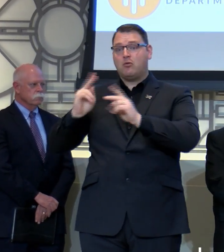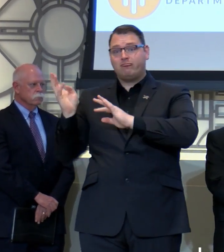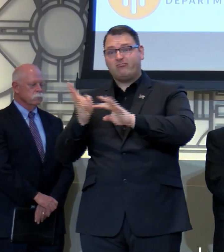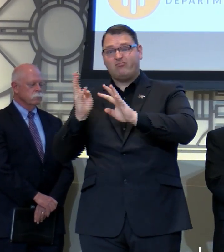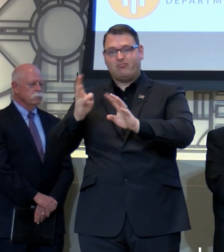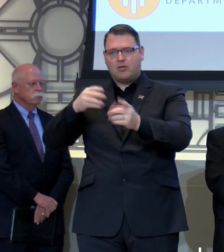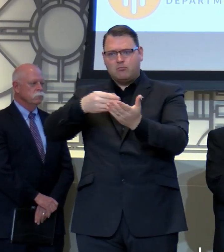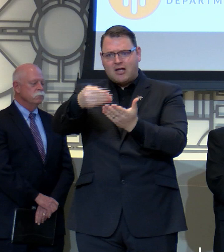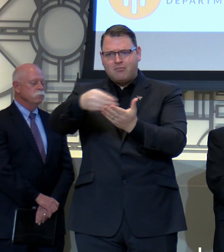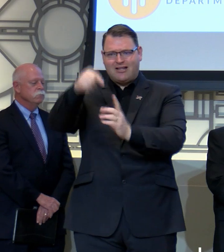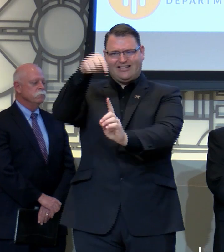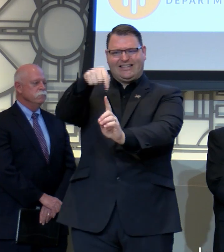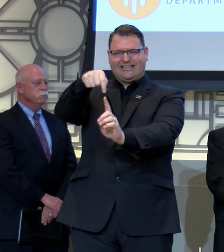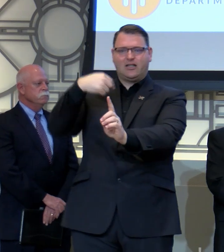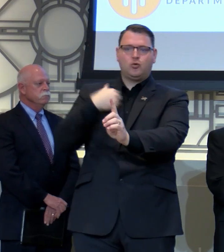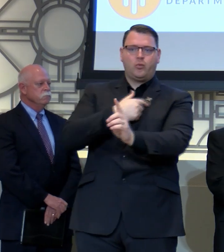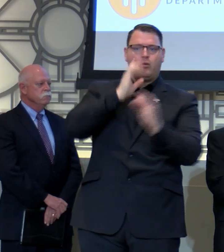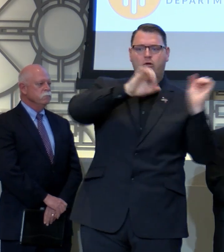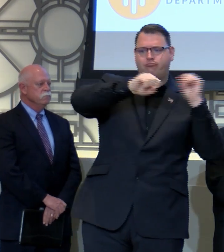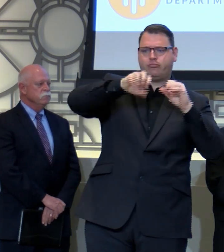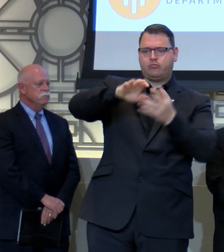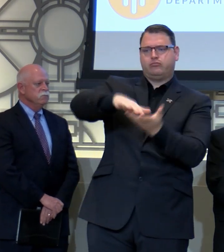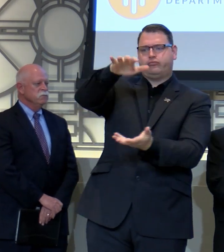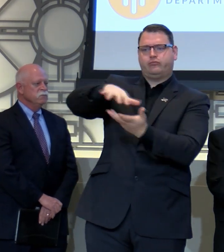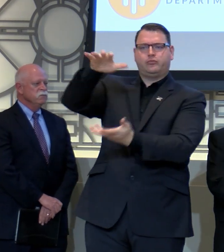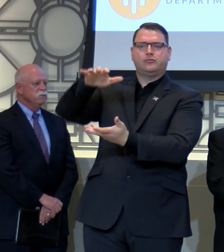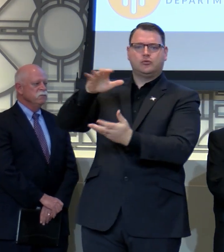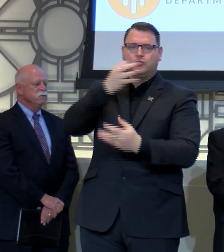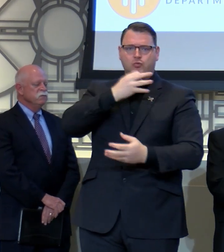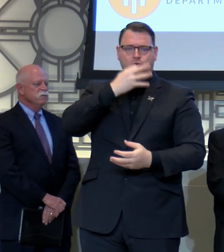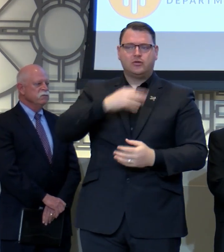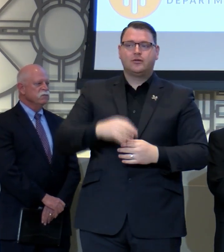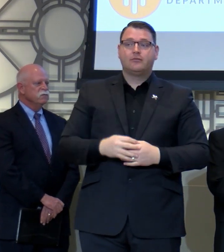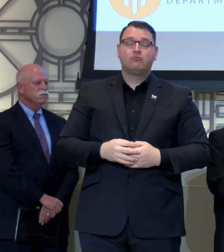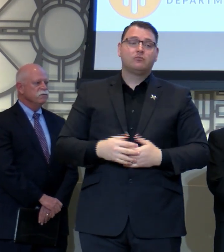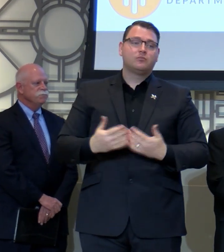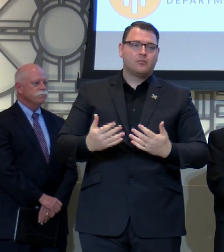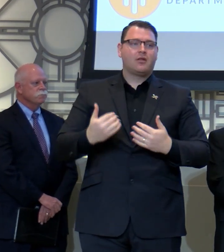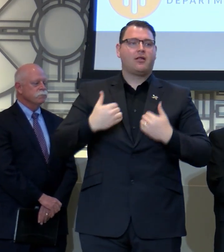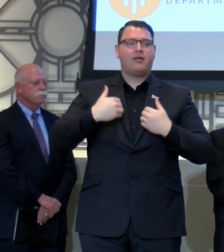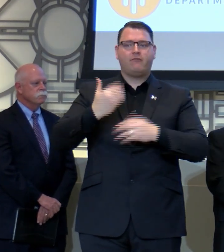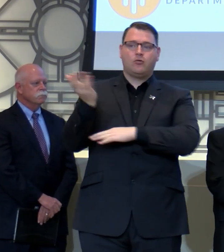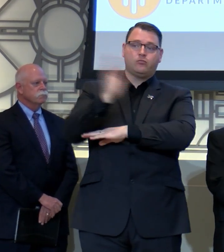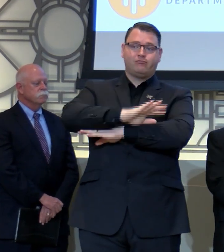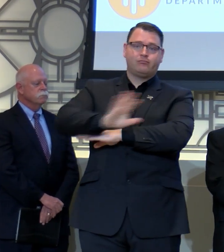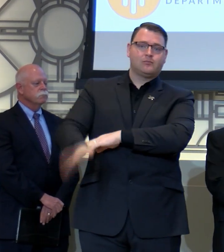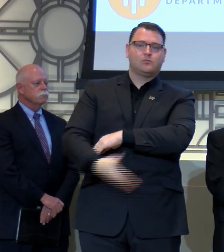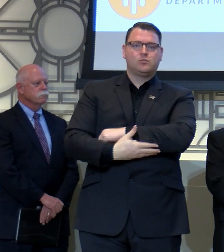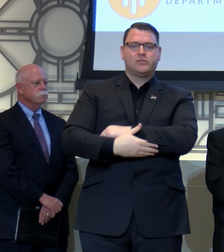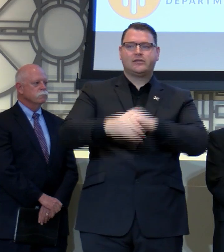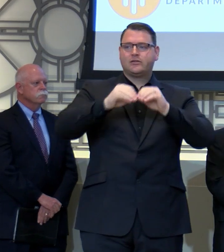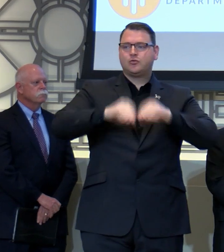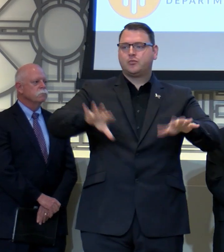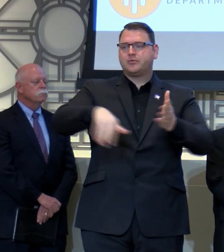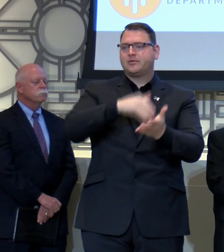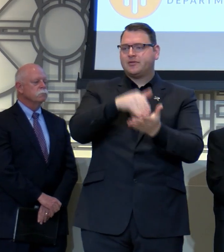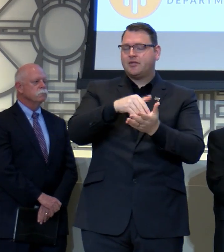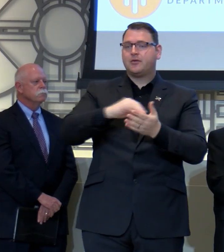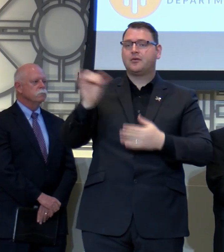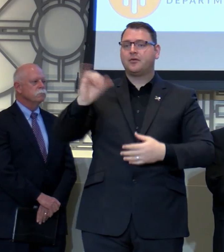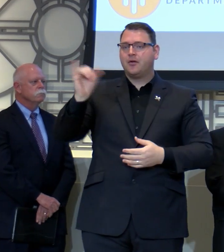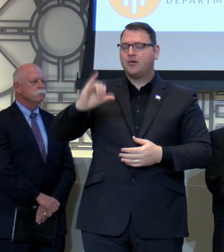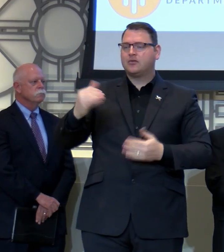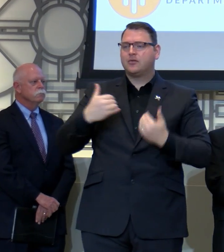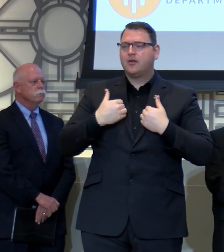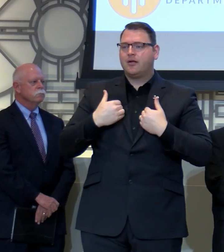that quickly. Our distribution center here in Houston has teams working around the clock. We have products and supplies arriving daily into all 109